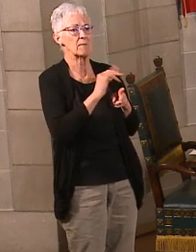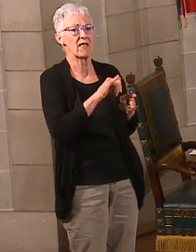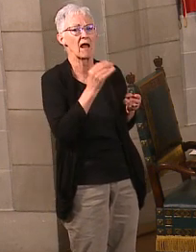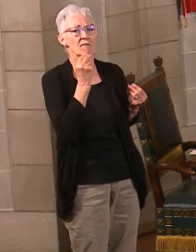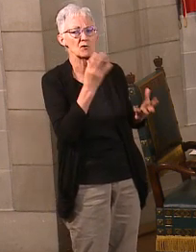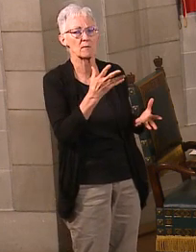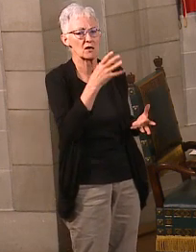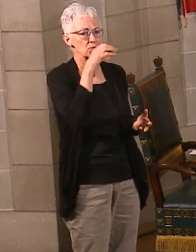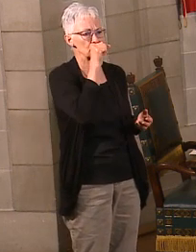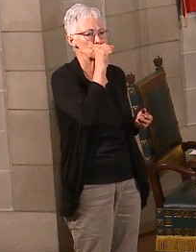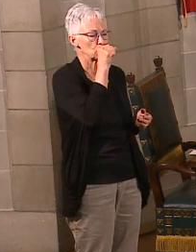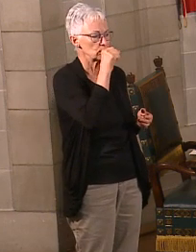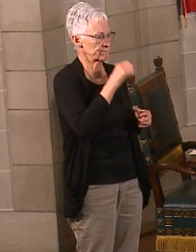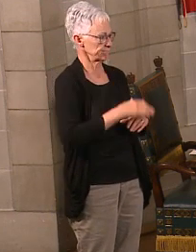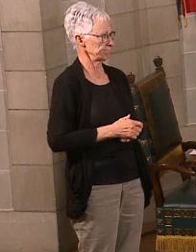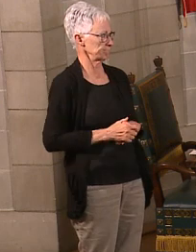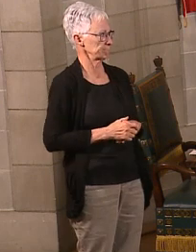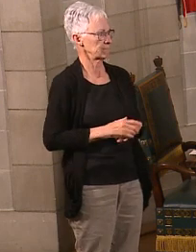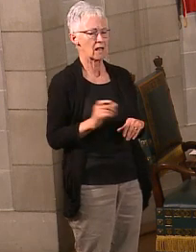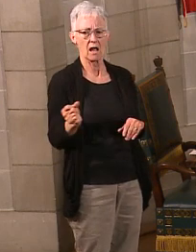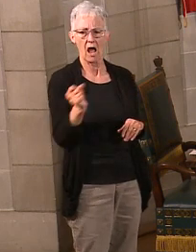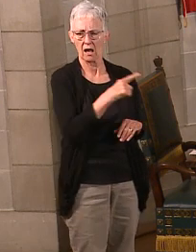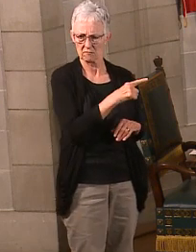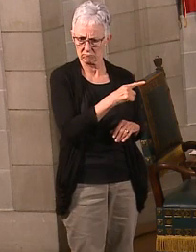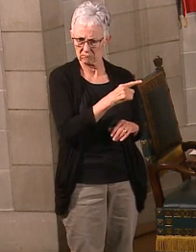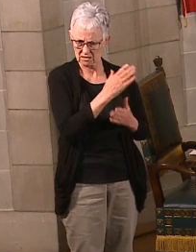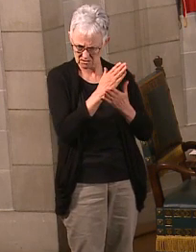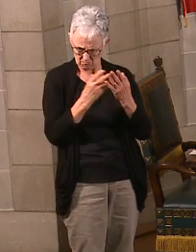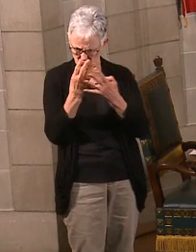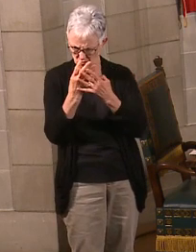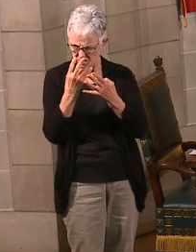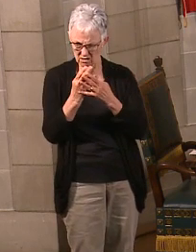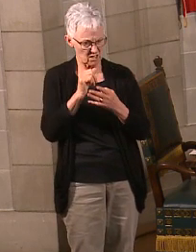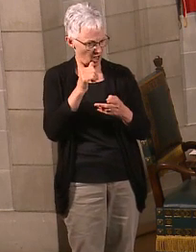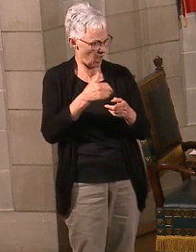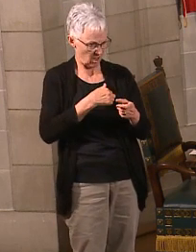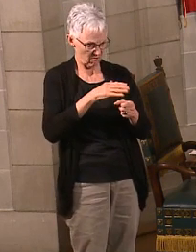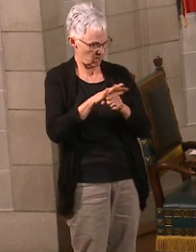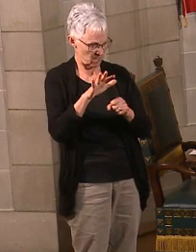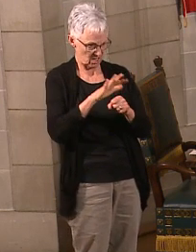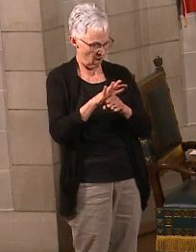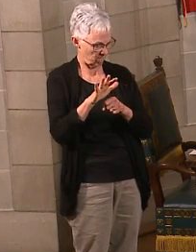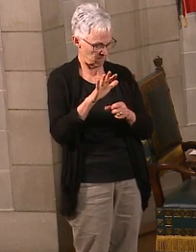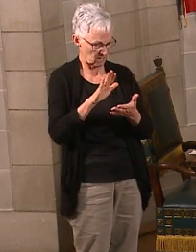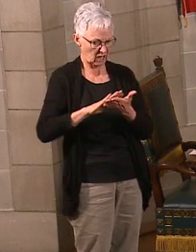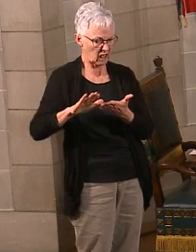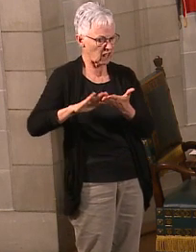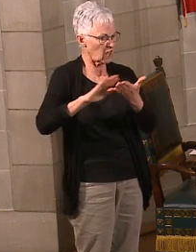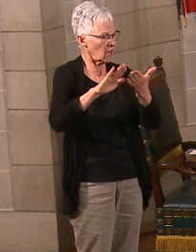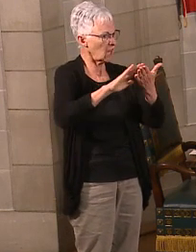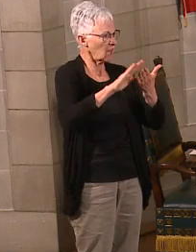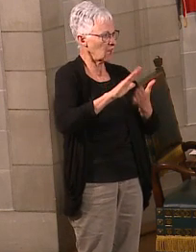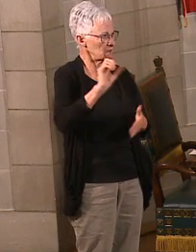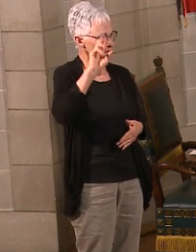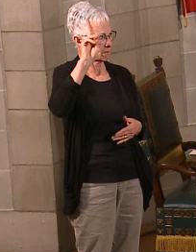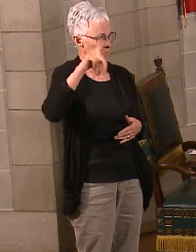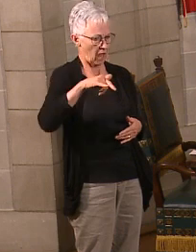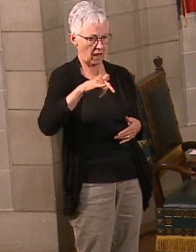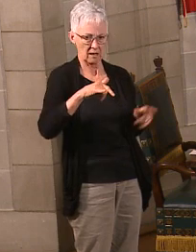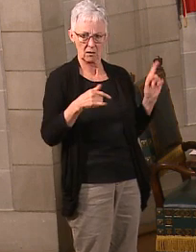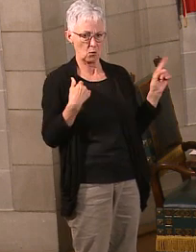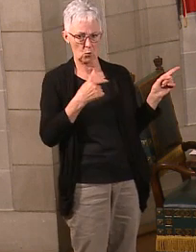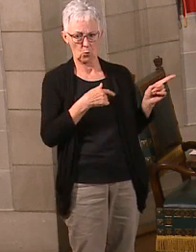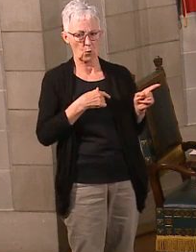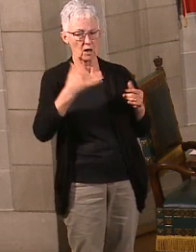last one, is there a shortage of cleaning supplies in some prisons? Again, we do a phone call every morning with all of the wardens,